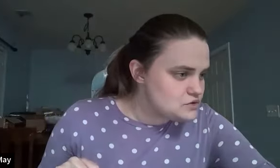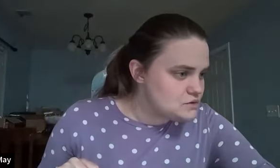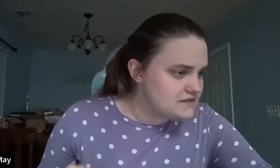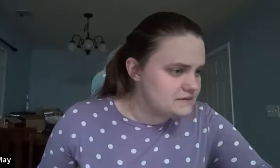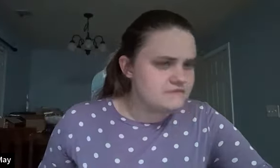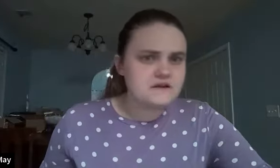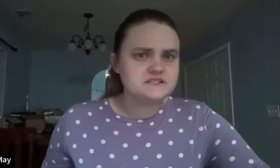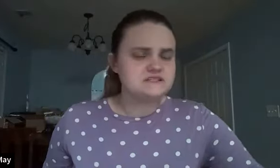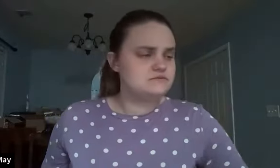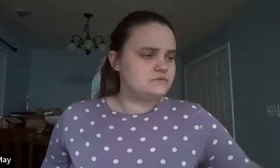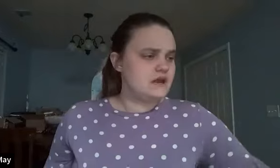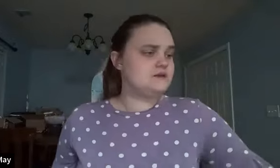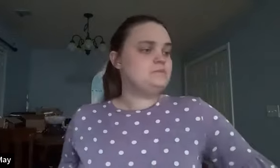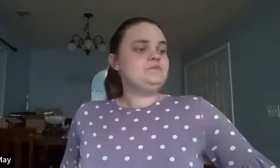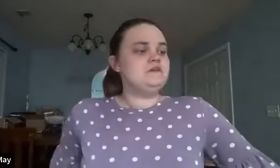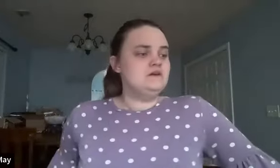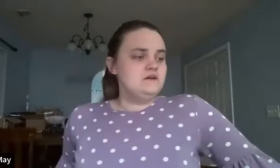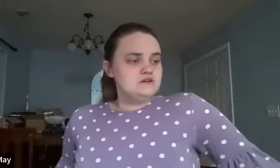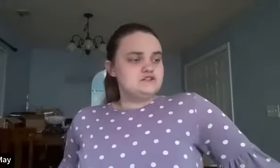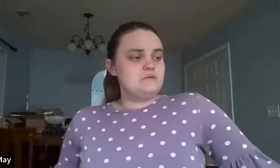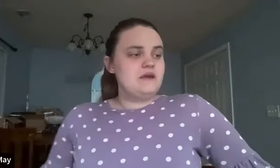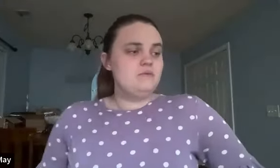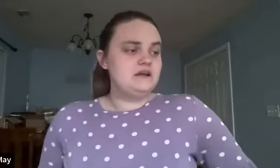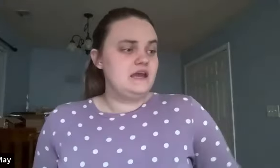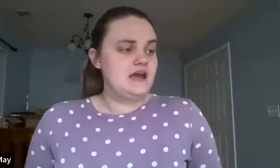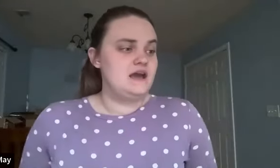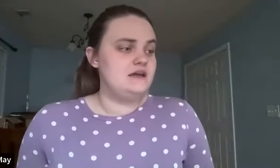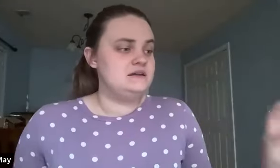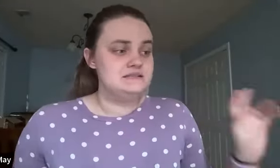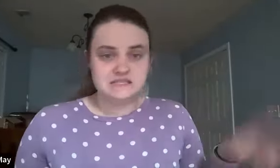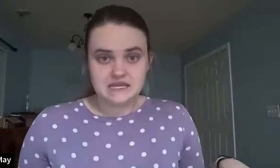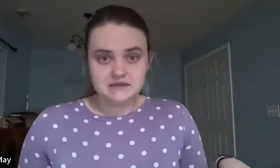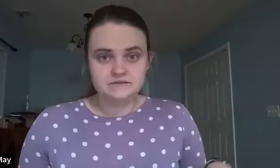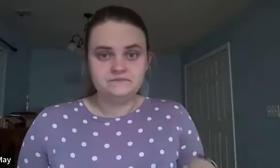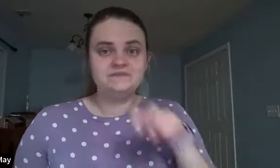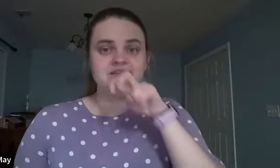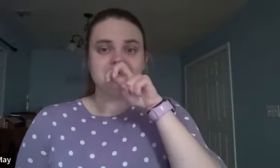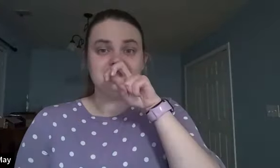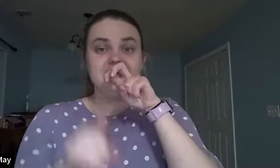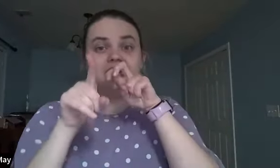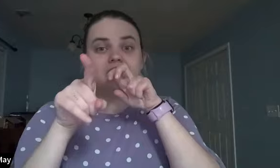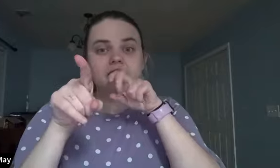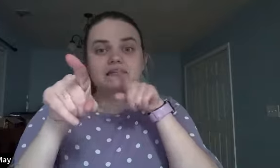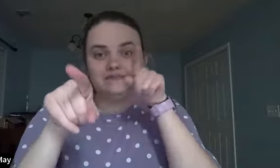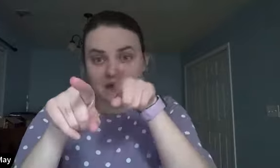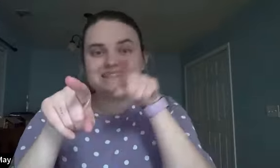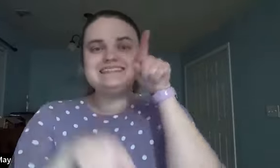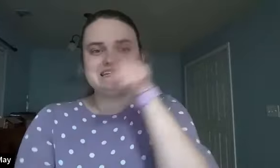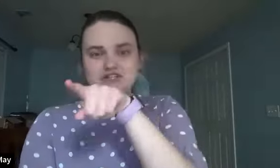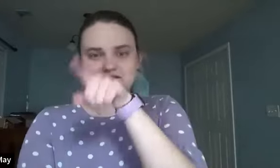through, I think about 5 or 6 we had. So we had snake. That one's sea turtle.